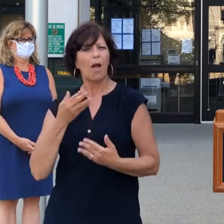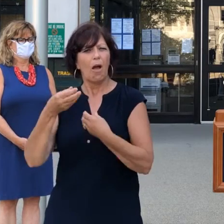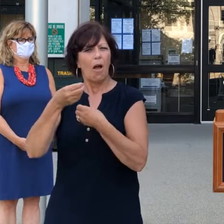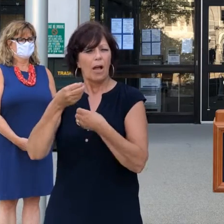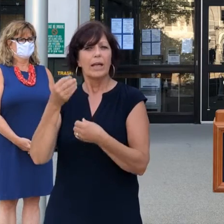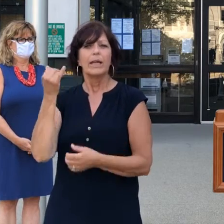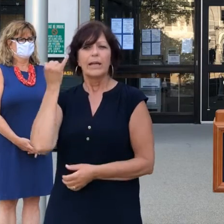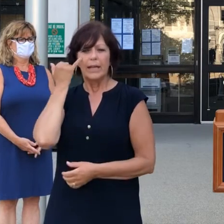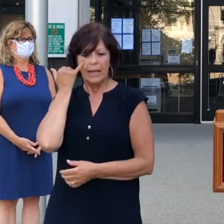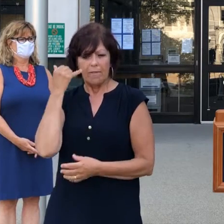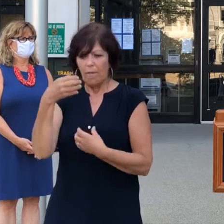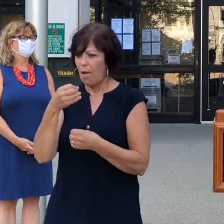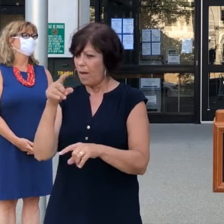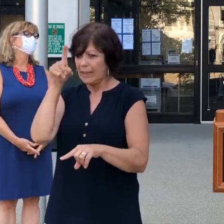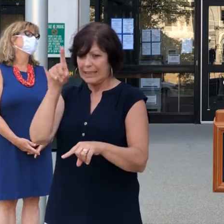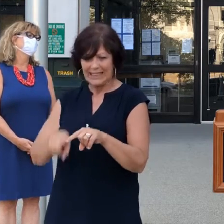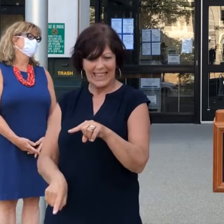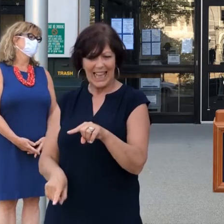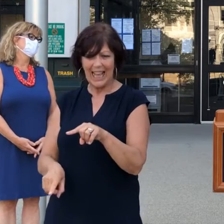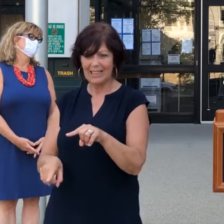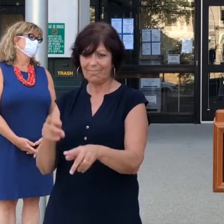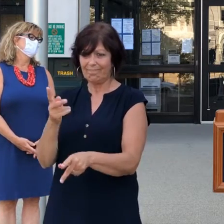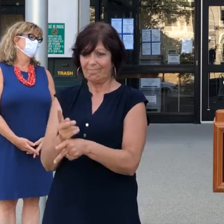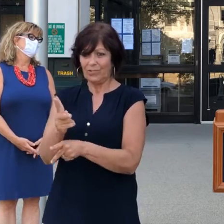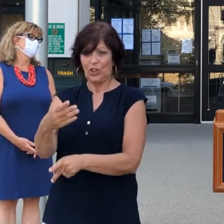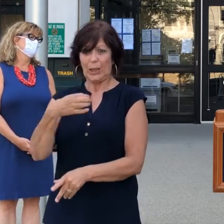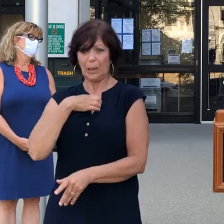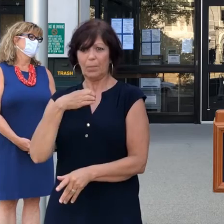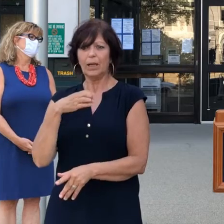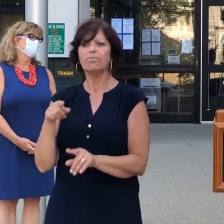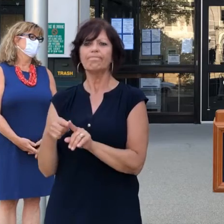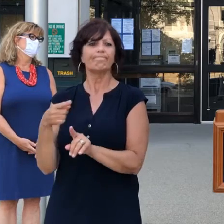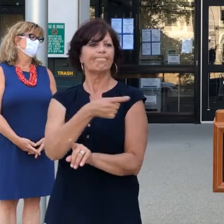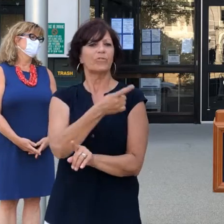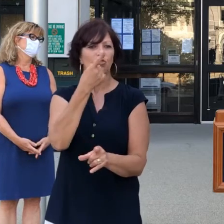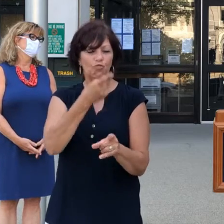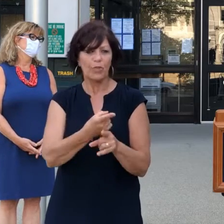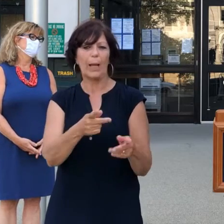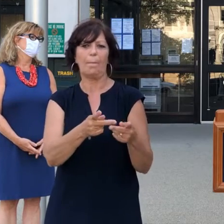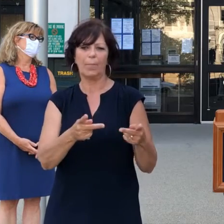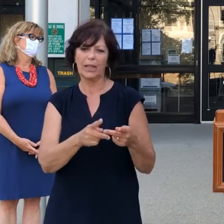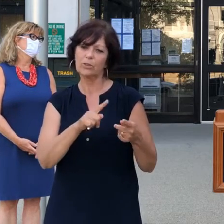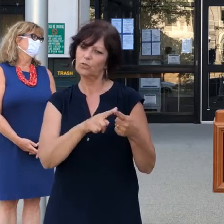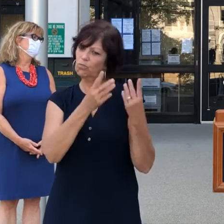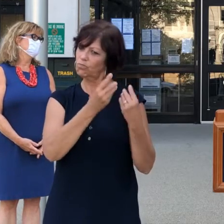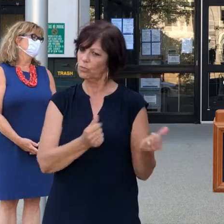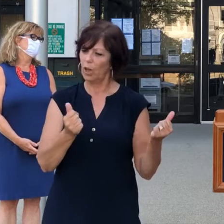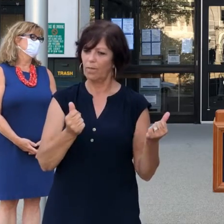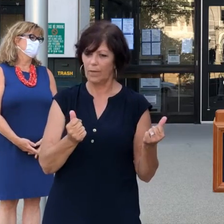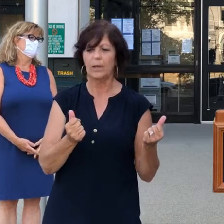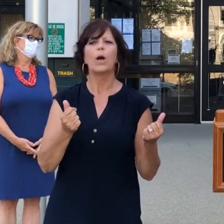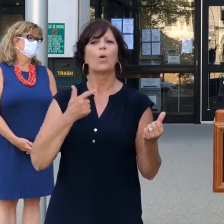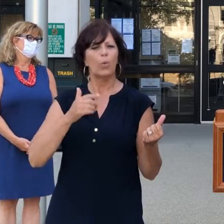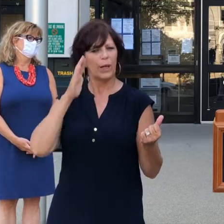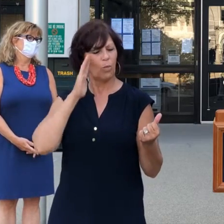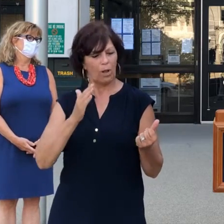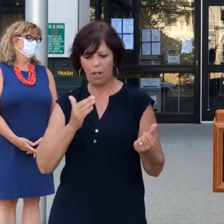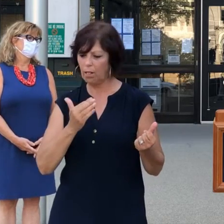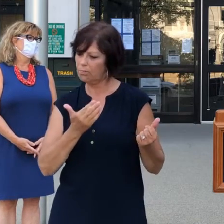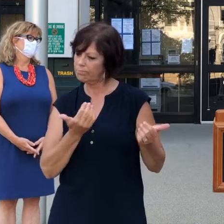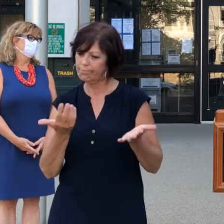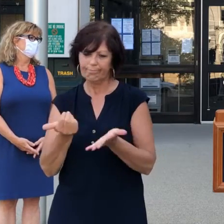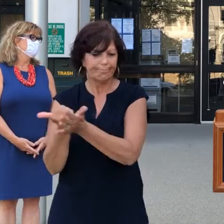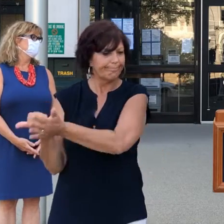If our office is unable to handle your complaint, we will get you to the appropriate agency, and when capable, we will facilitate those